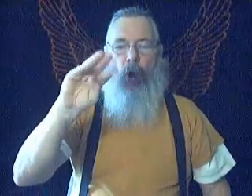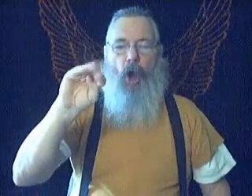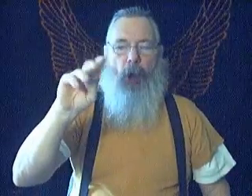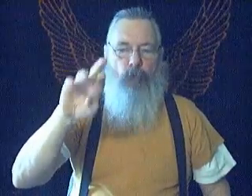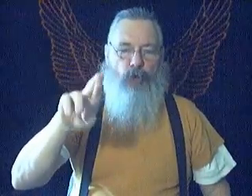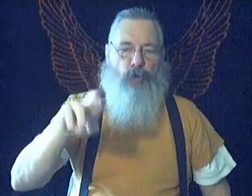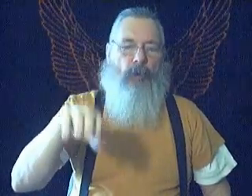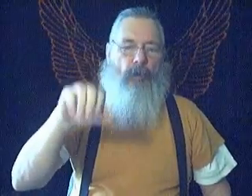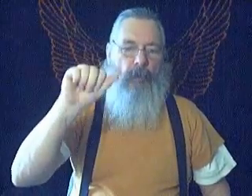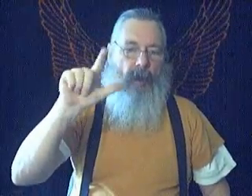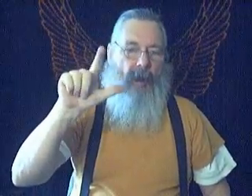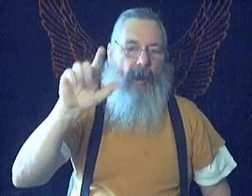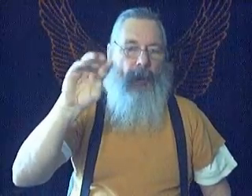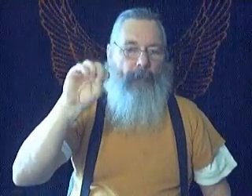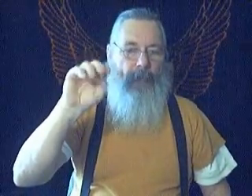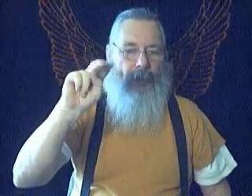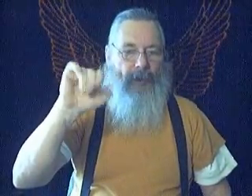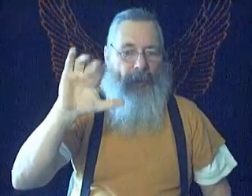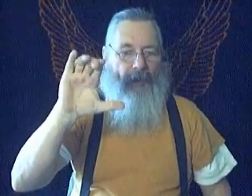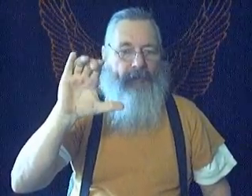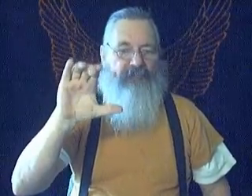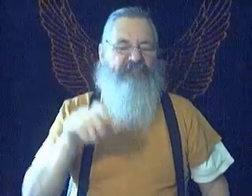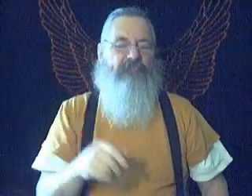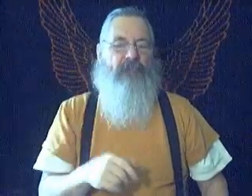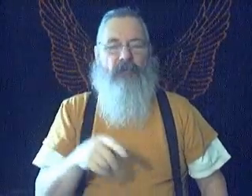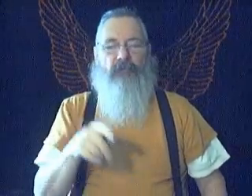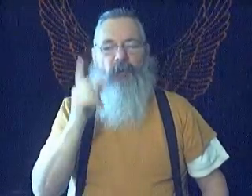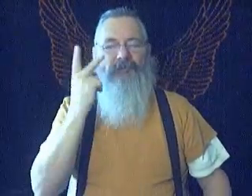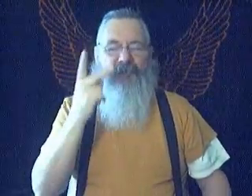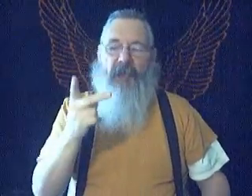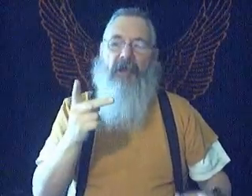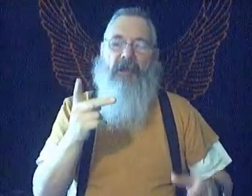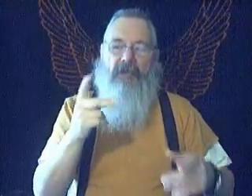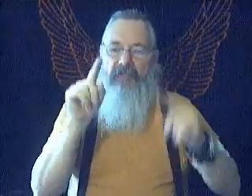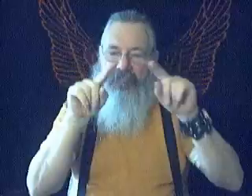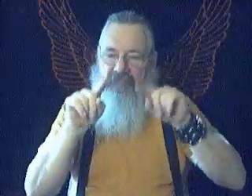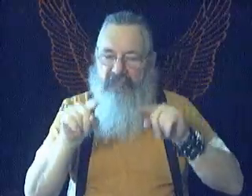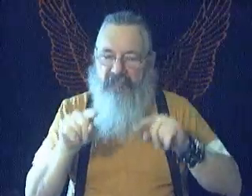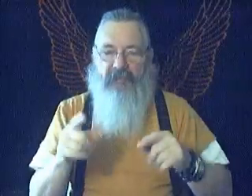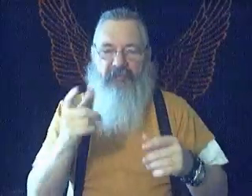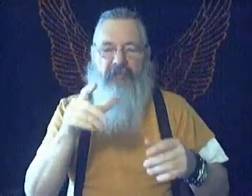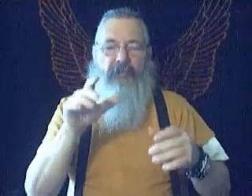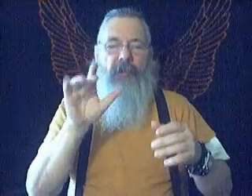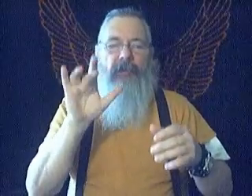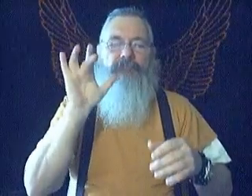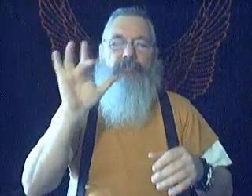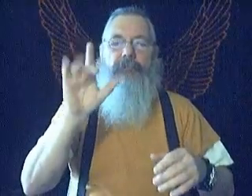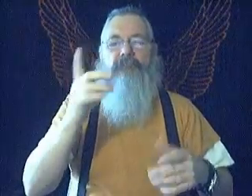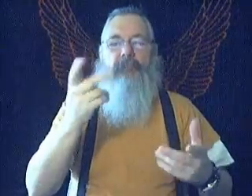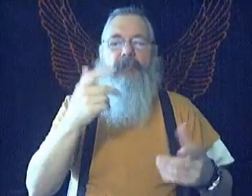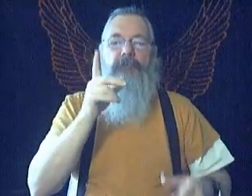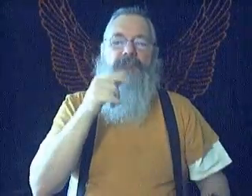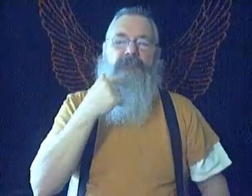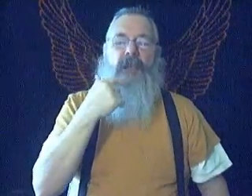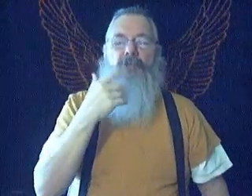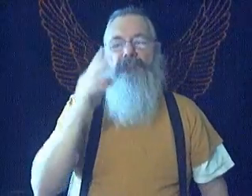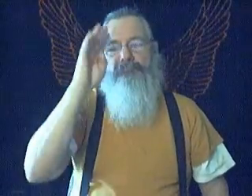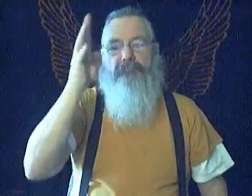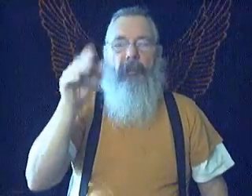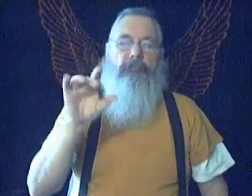Valentine's Day is just around the corner. Will you stand in line for wilting, overpriced roses? Pro Flowers has a better solution. Send her a dozen assorted roses